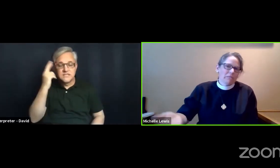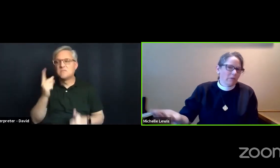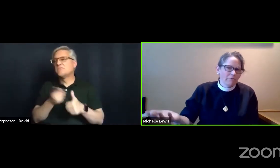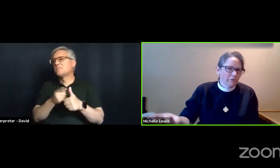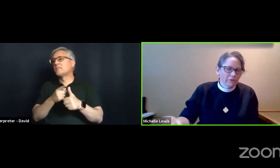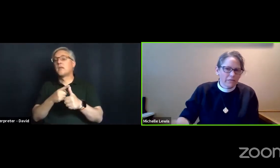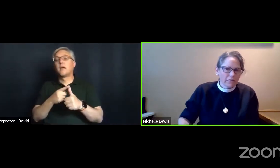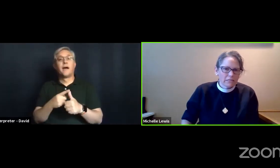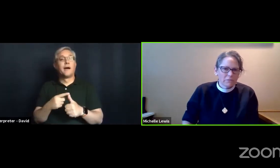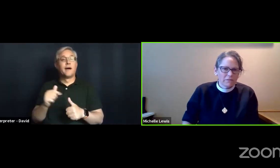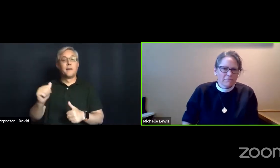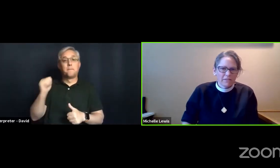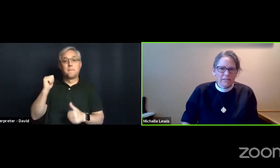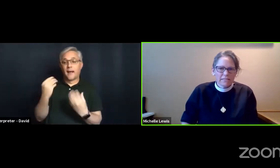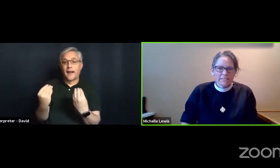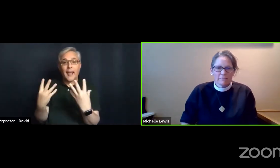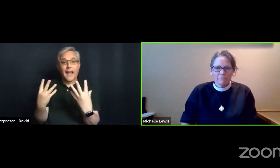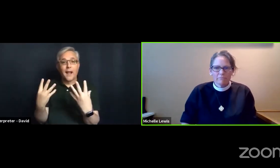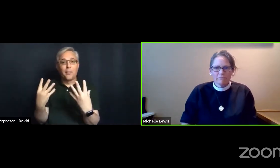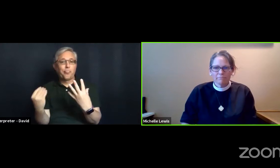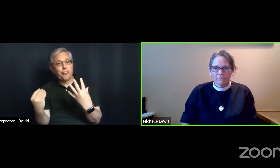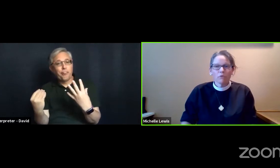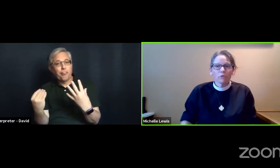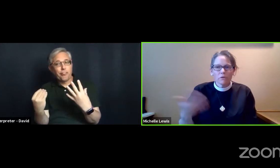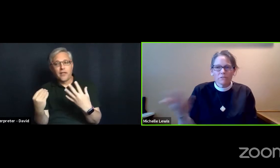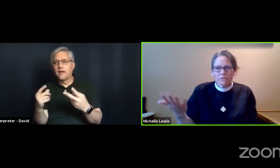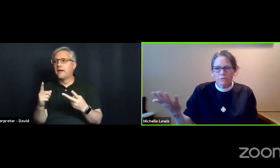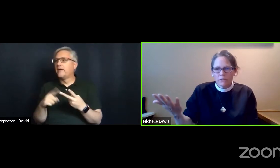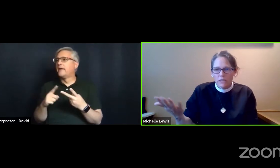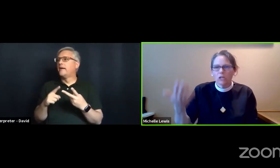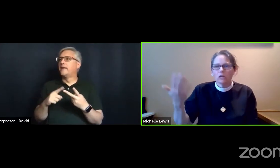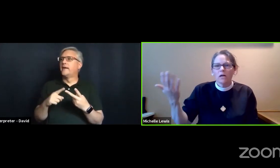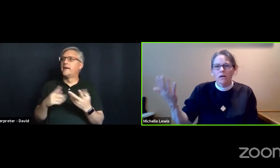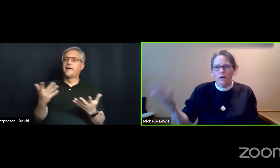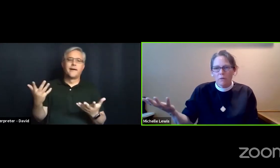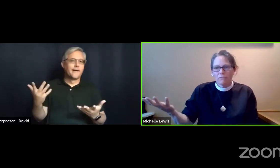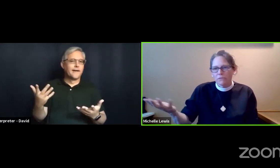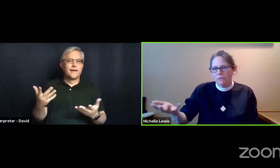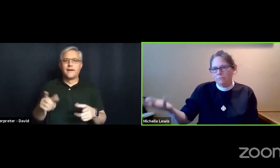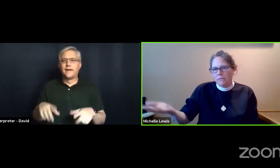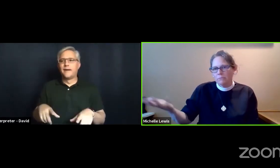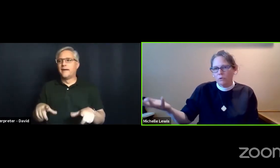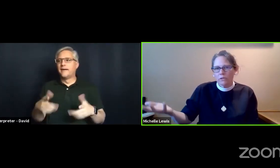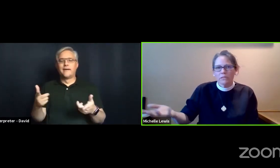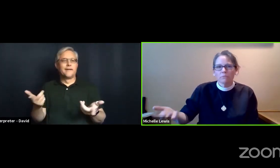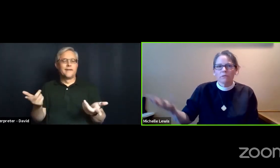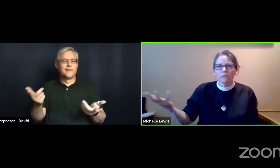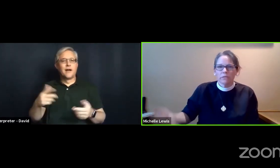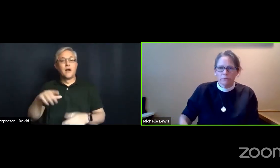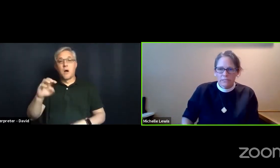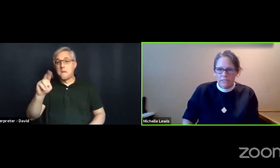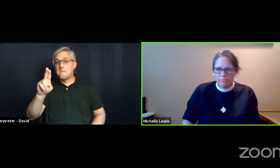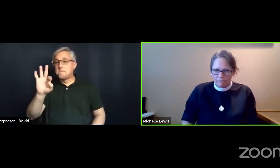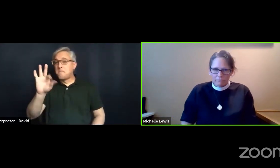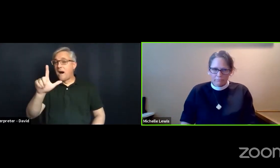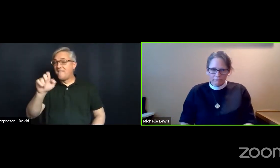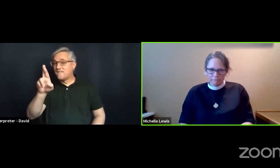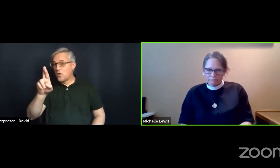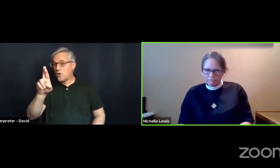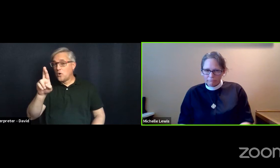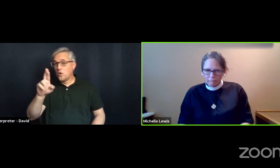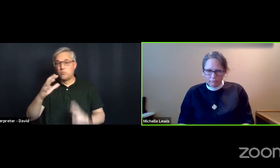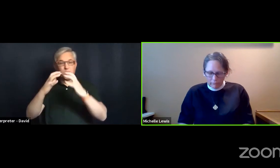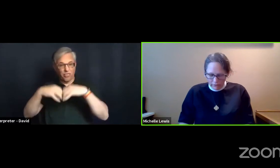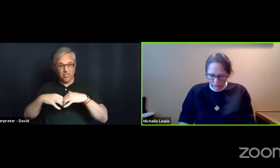don't know, maybe his muffler needed to be fixed. For those of us who can hear, a muffler that's broken is really, really noisy.